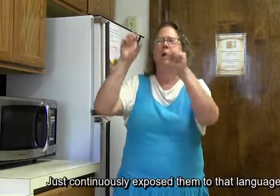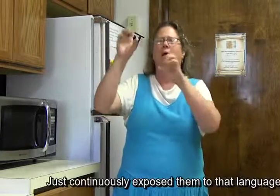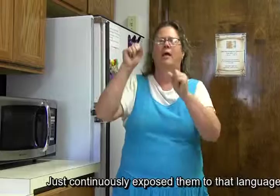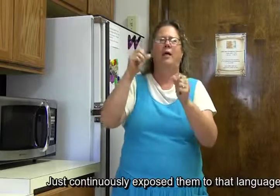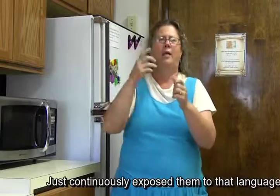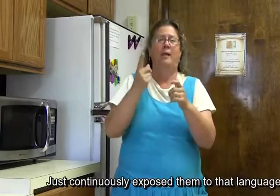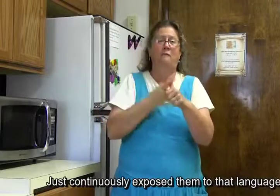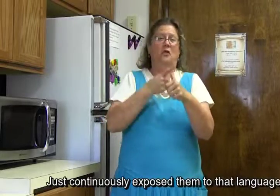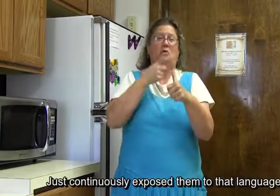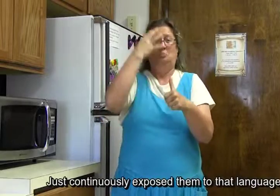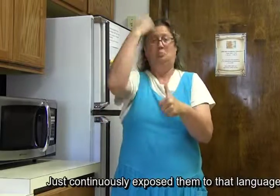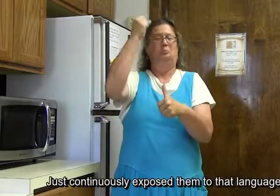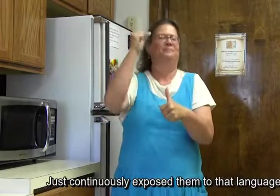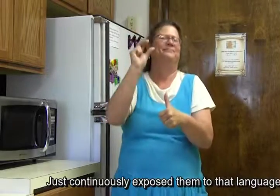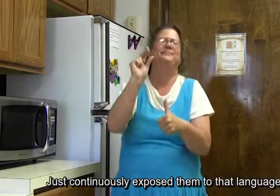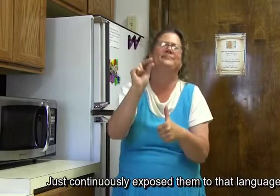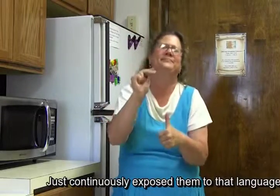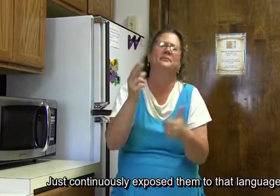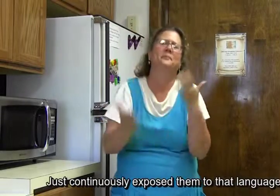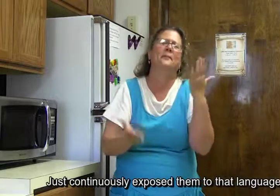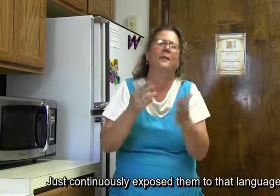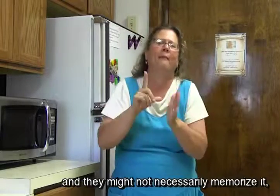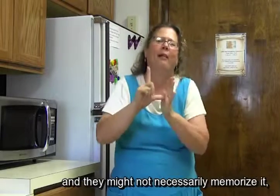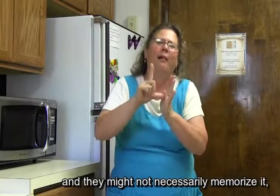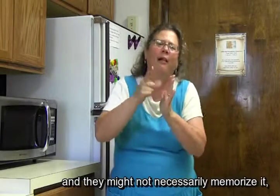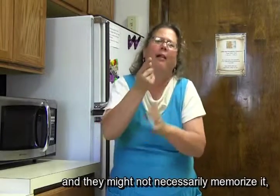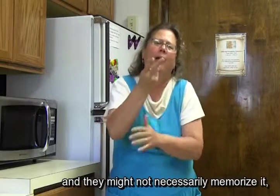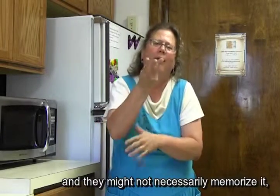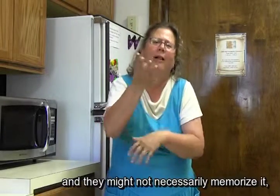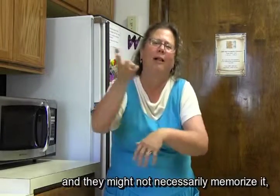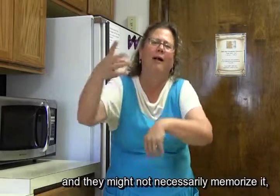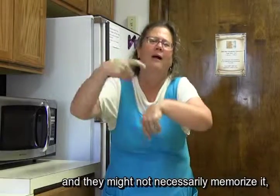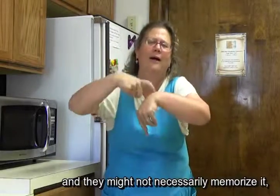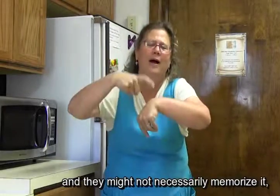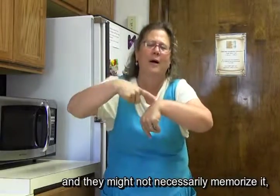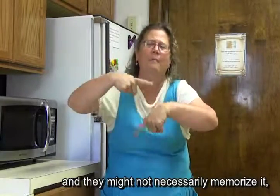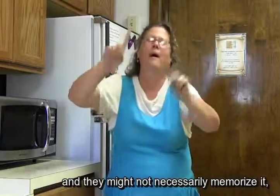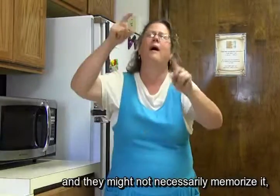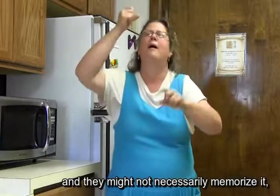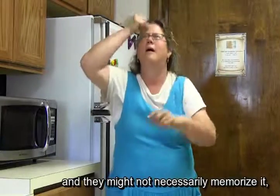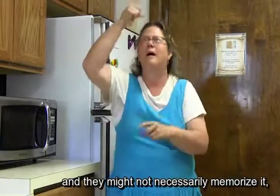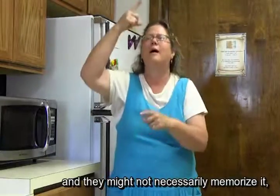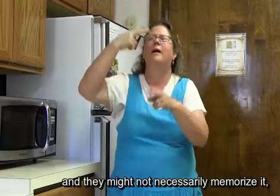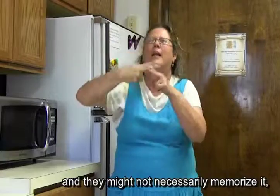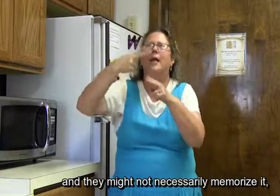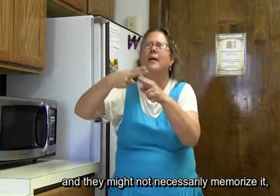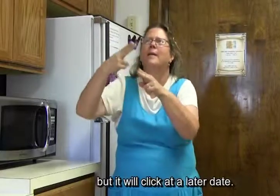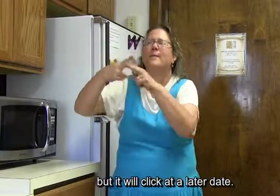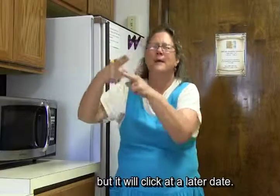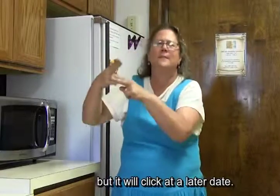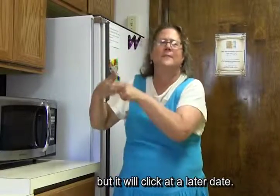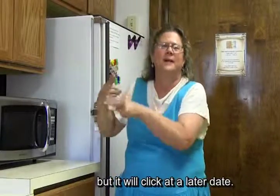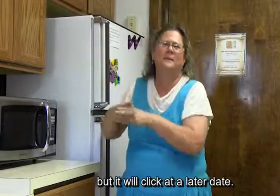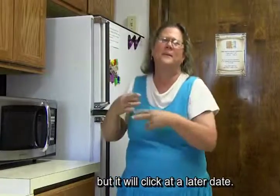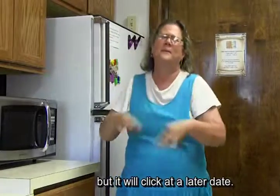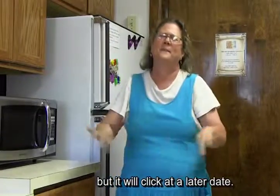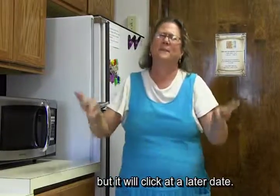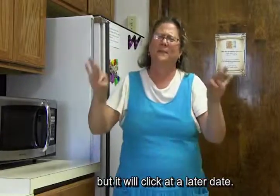just continuously expose them to that language. And they might not necessarily memorize it, but it will click at a later